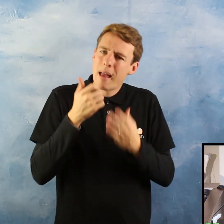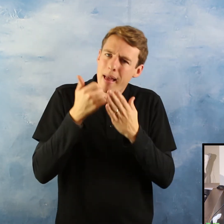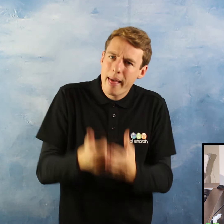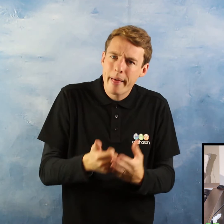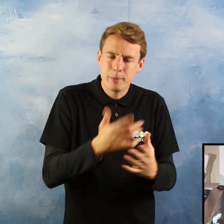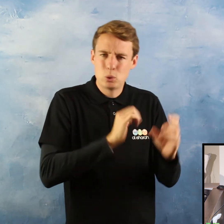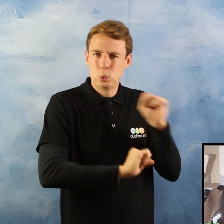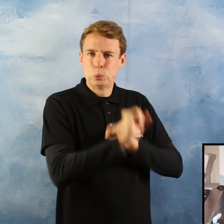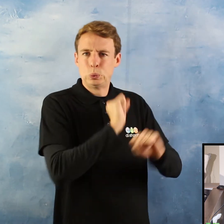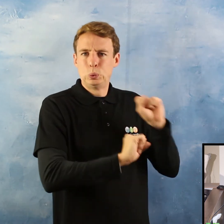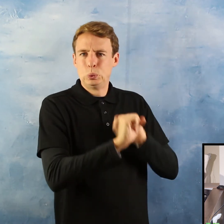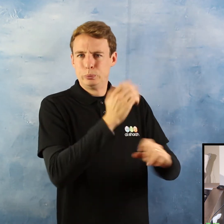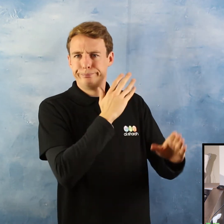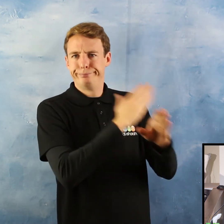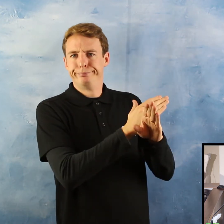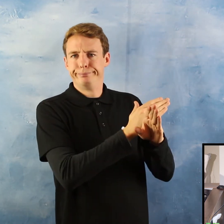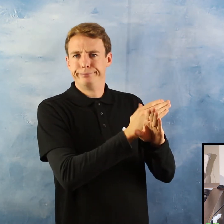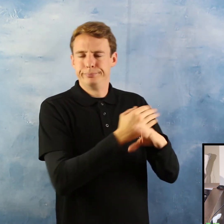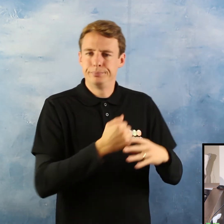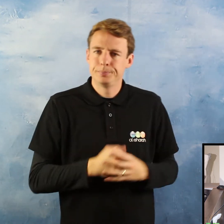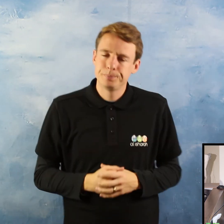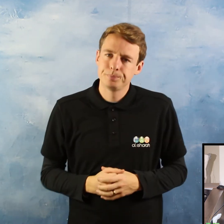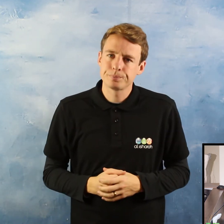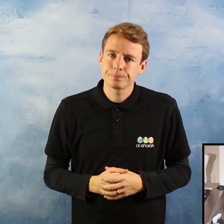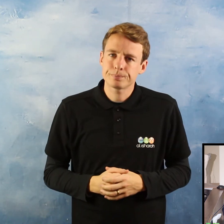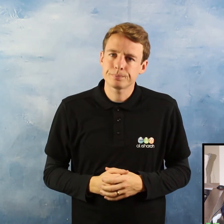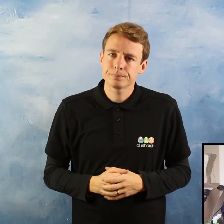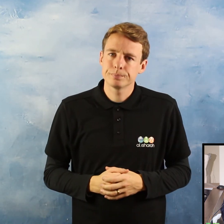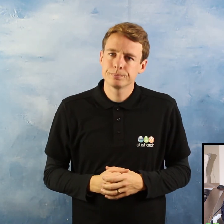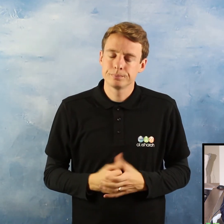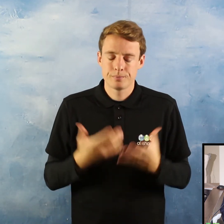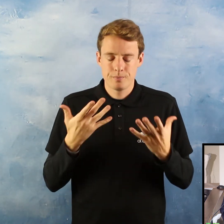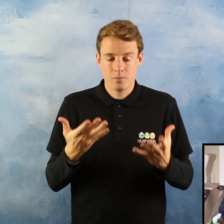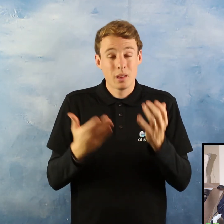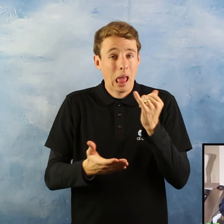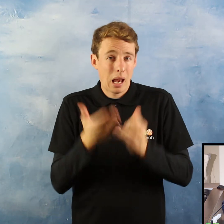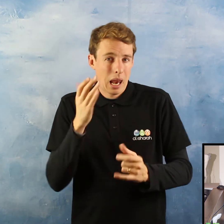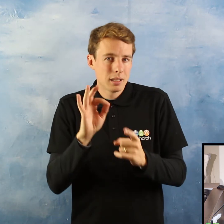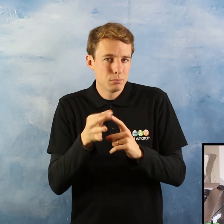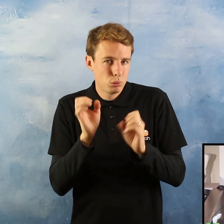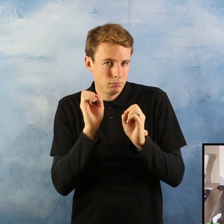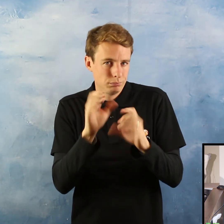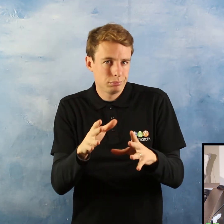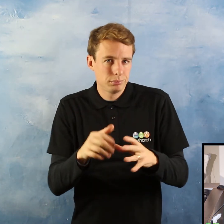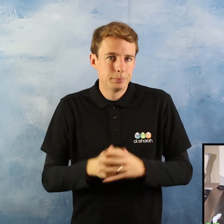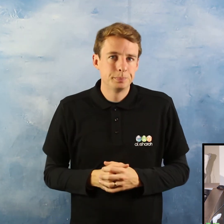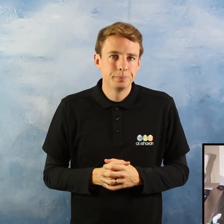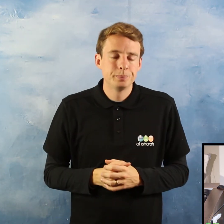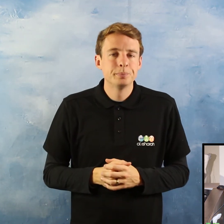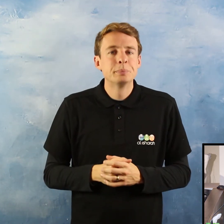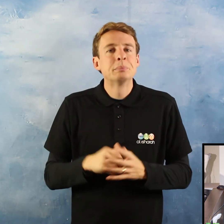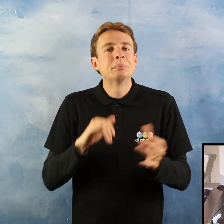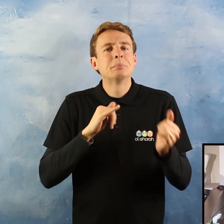can, inshallah. And also, the last point, how do we deal with other